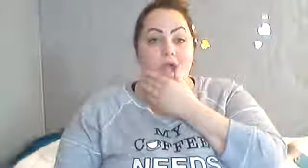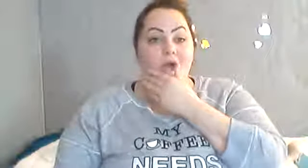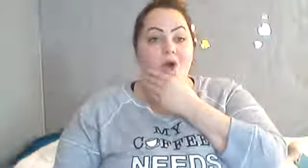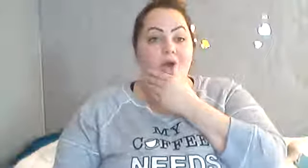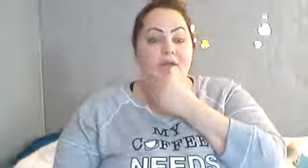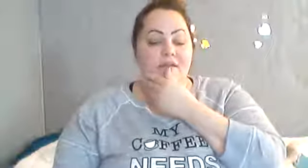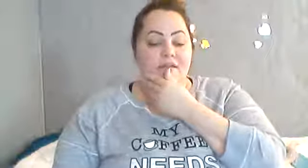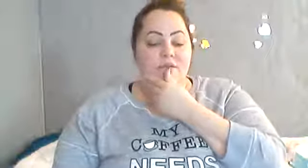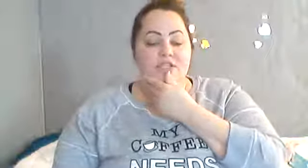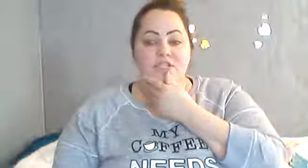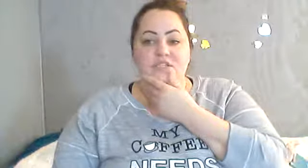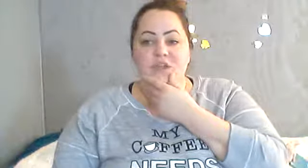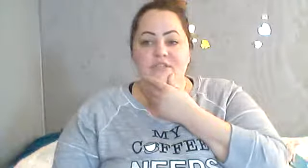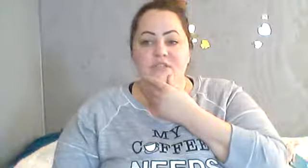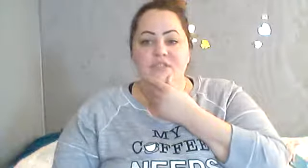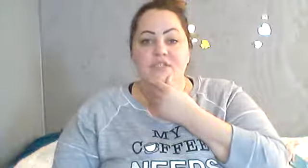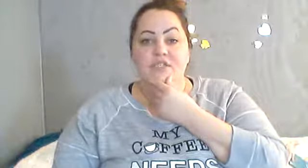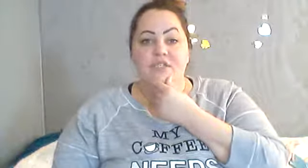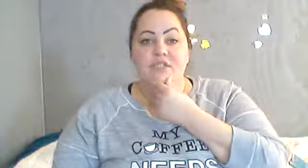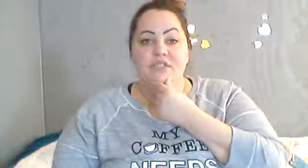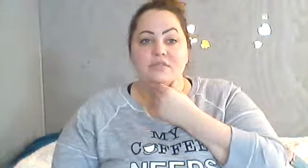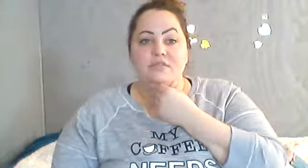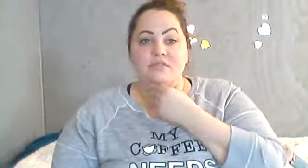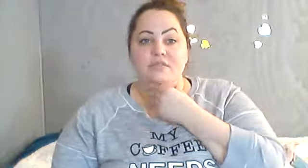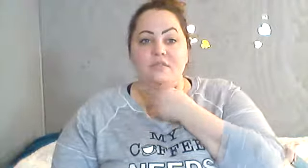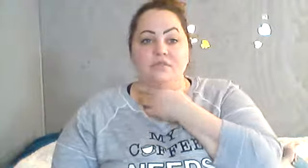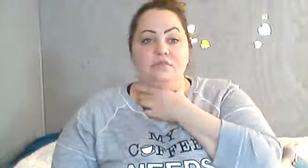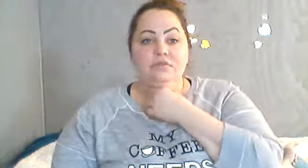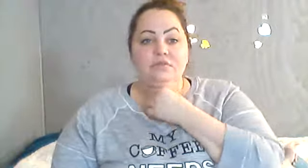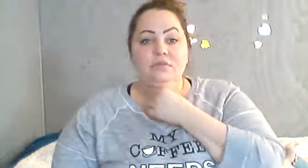All right. Any other questions, comments, or concerns?